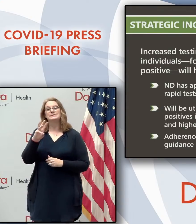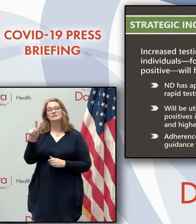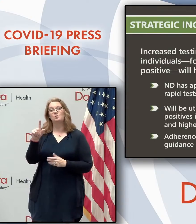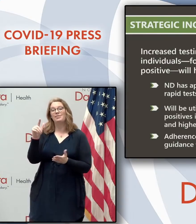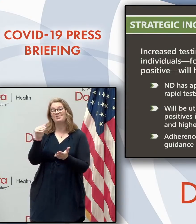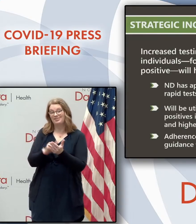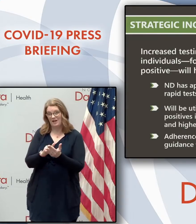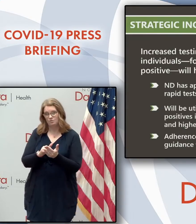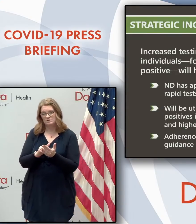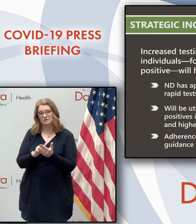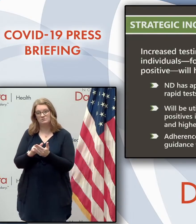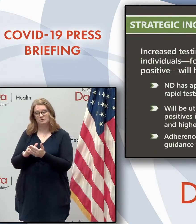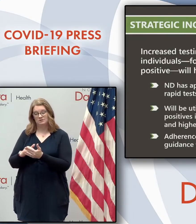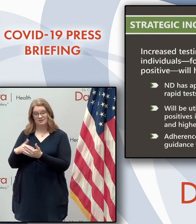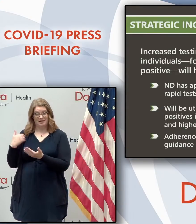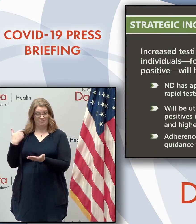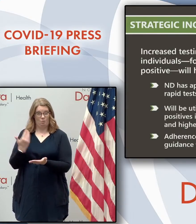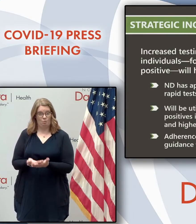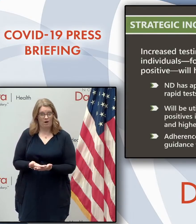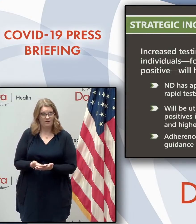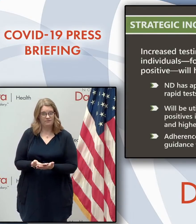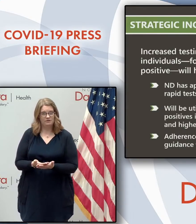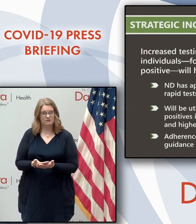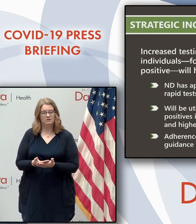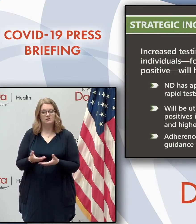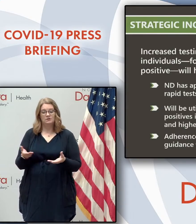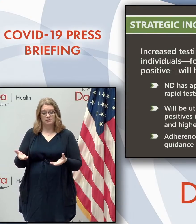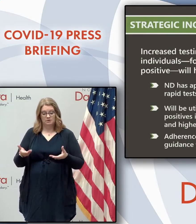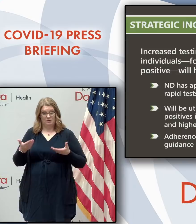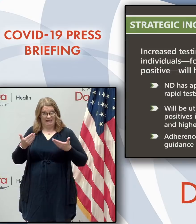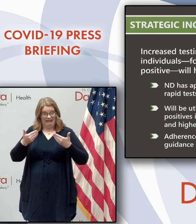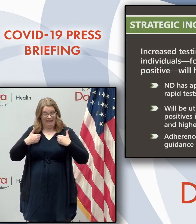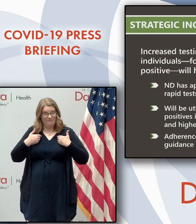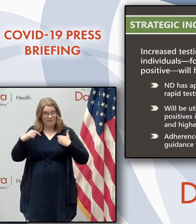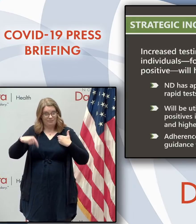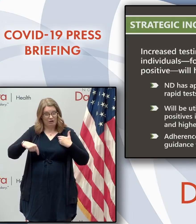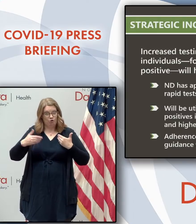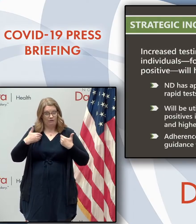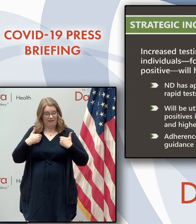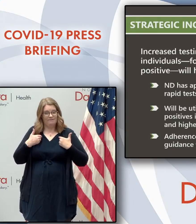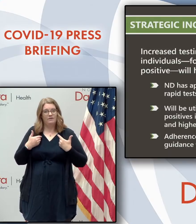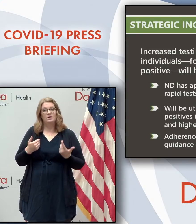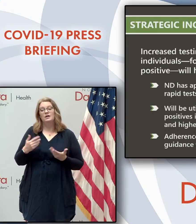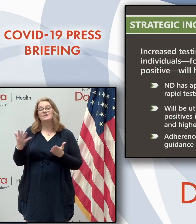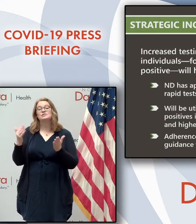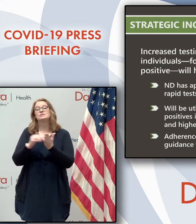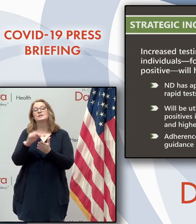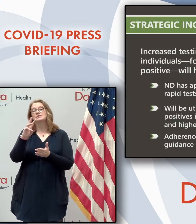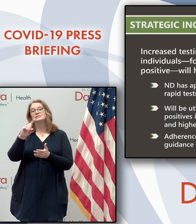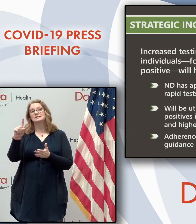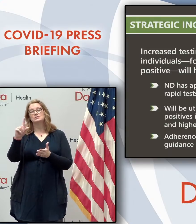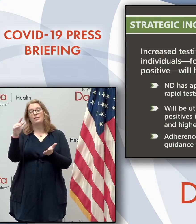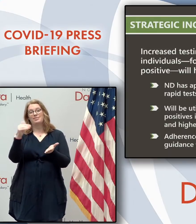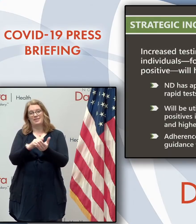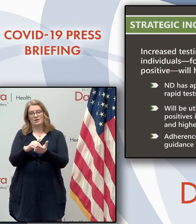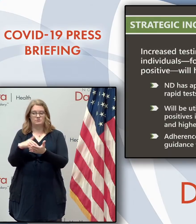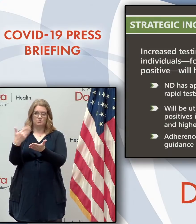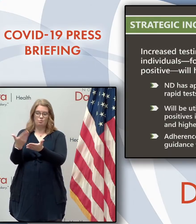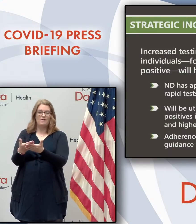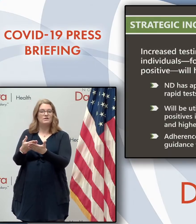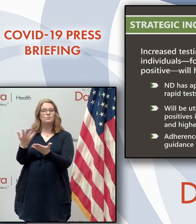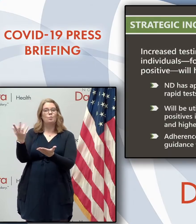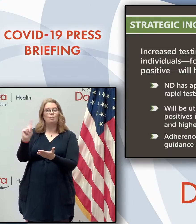have arrived that are in the state's possession, and then there's another 61,000 that are arriving at our long-term